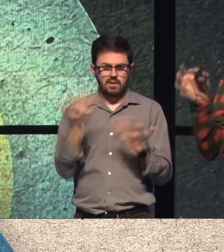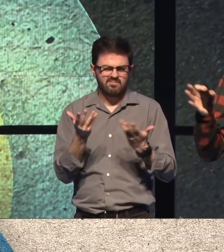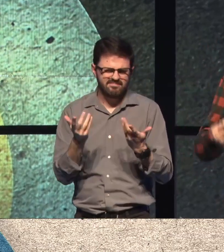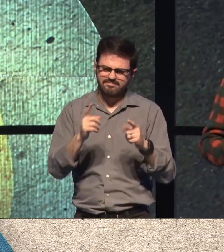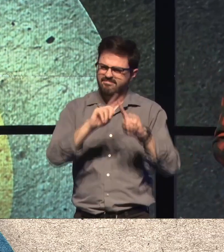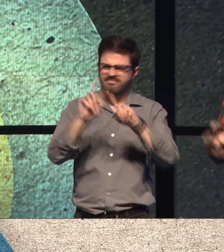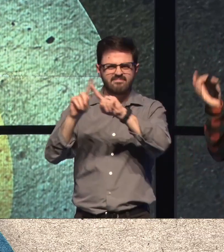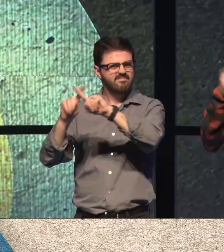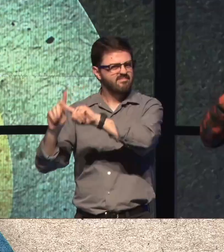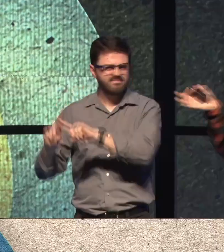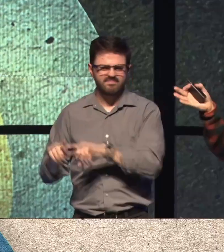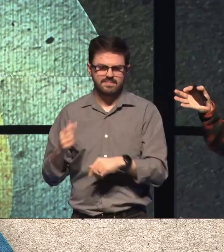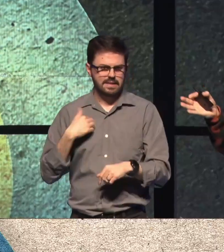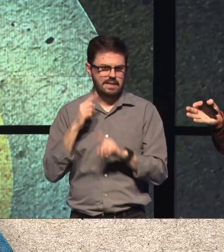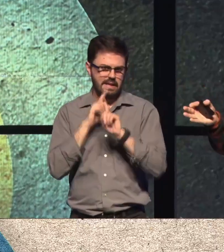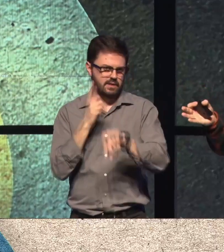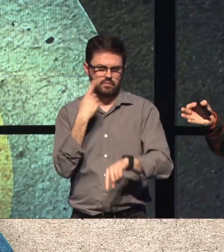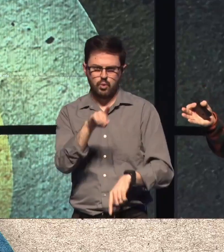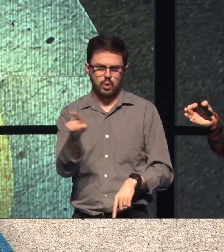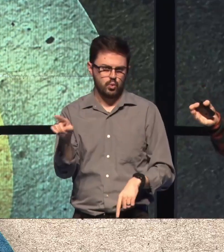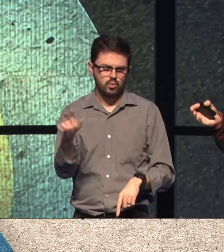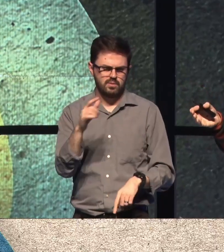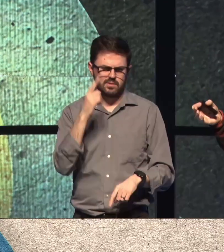you. You are super smart people. You go to this church.